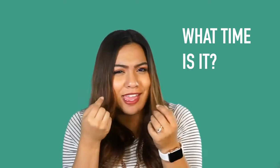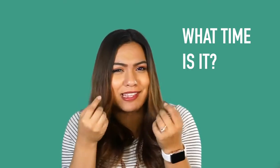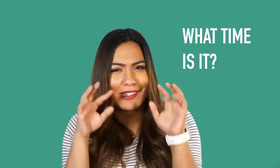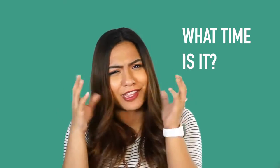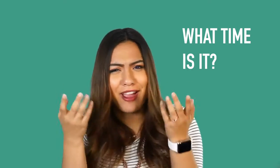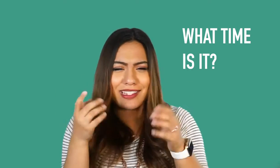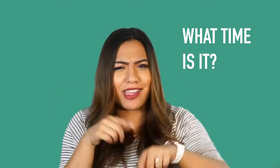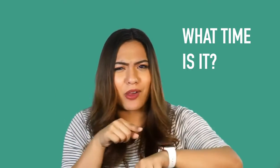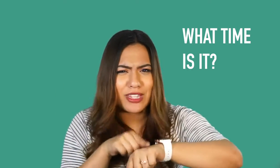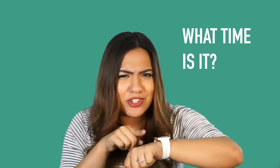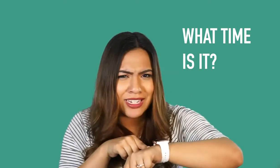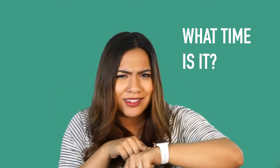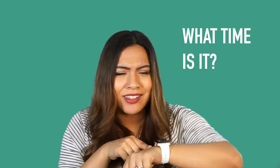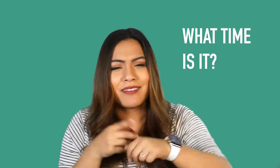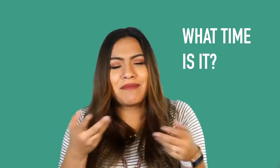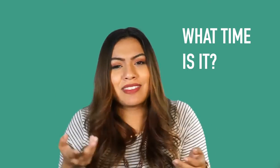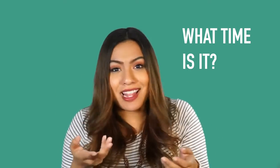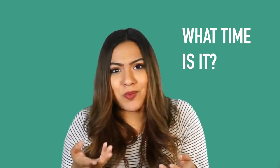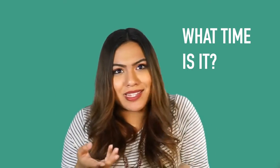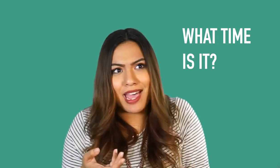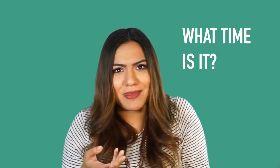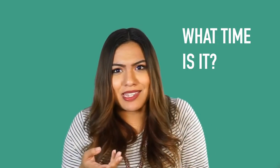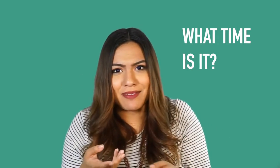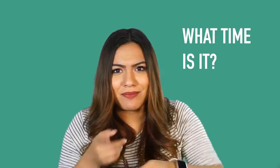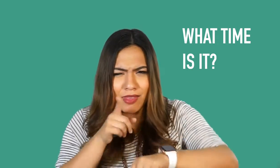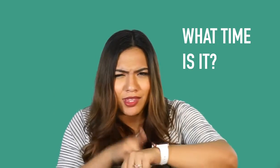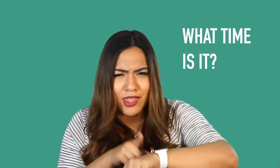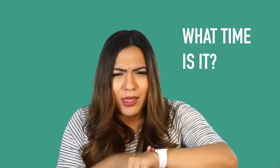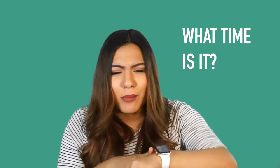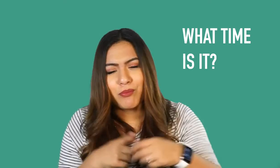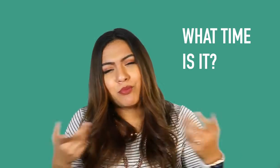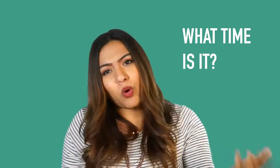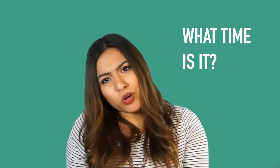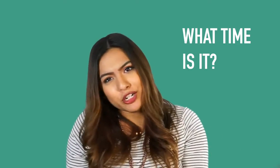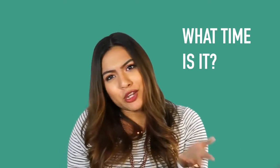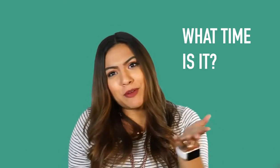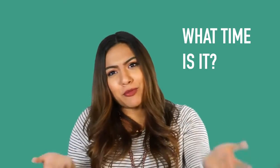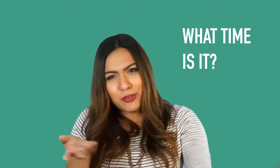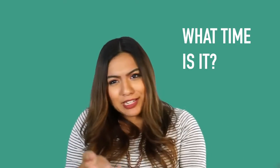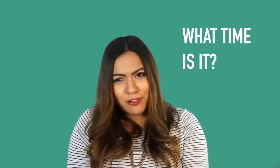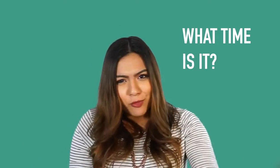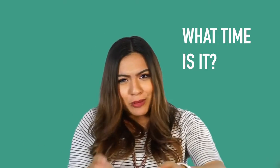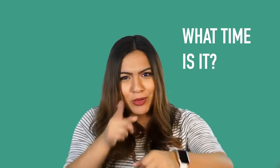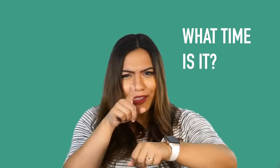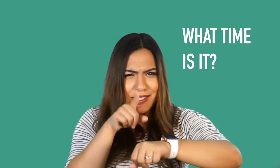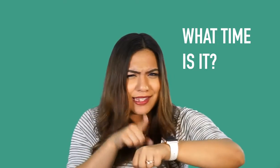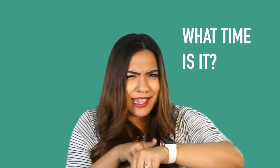face like you're asking a question, that's what time is it. Or you could be really formal and